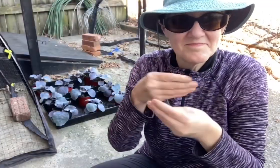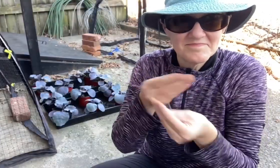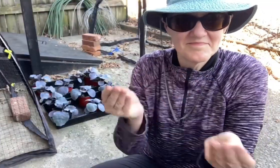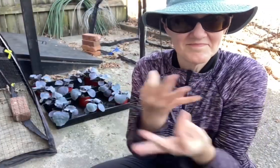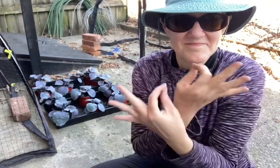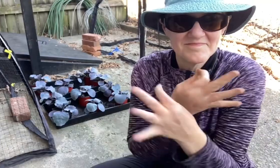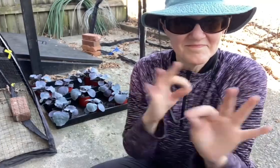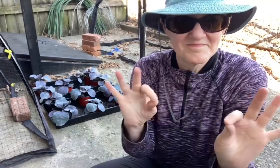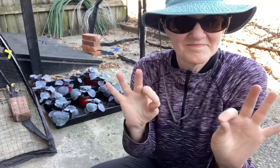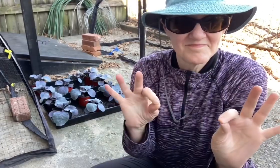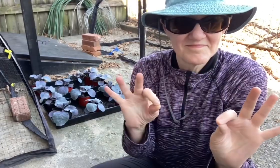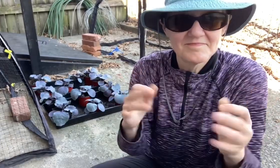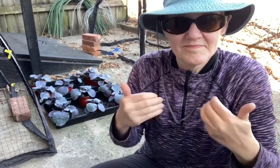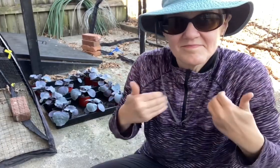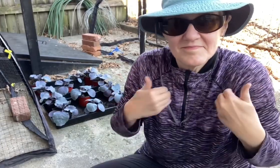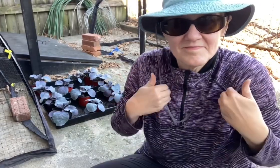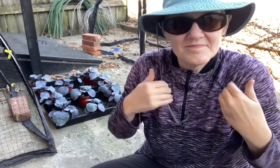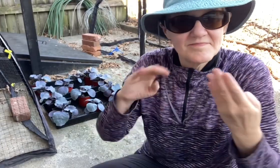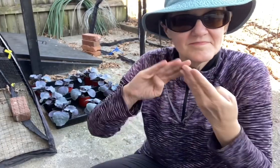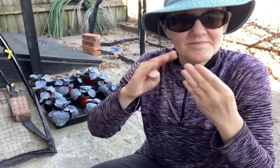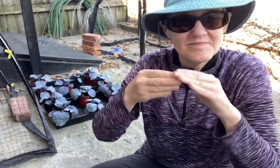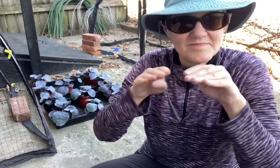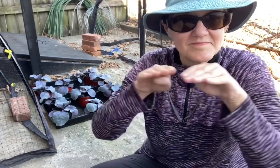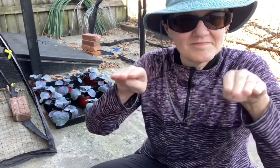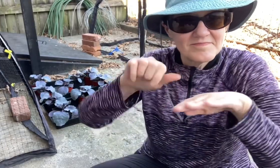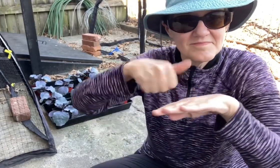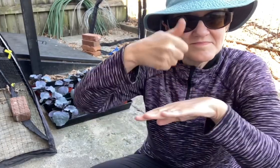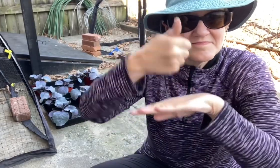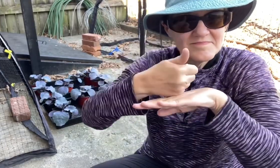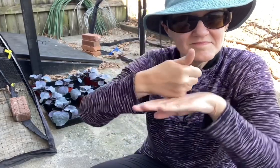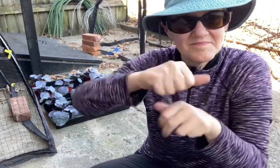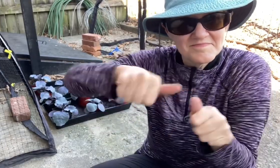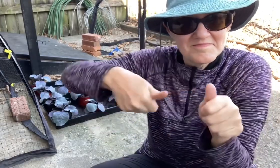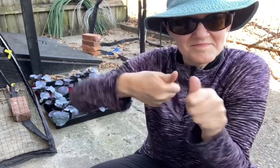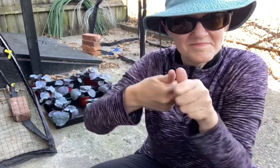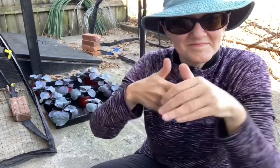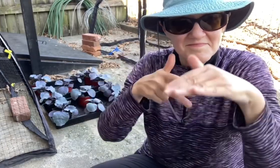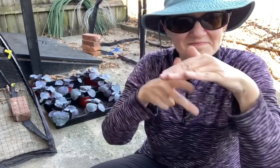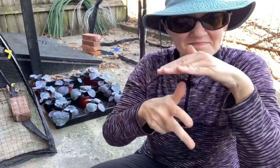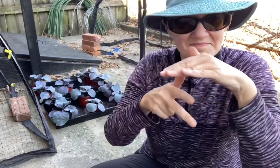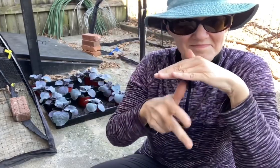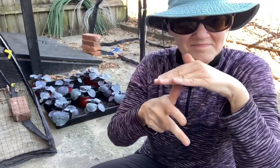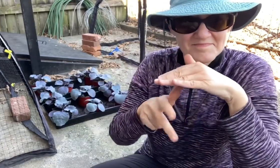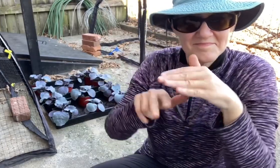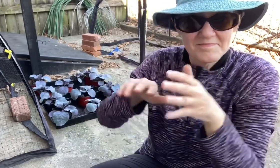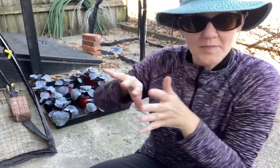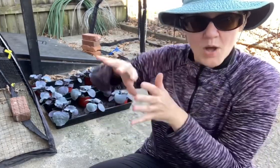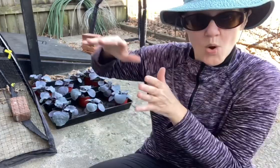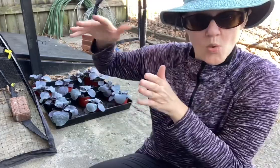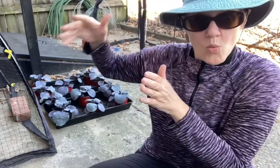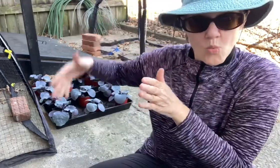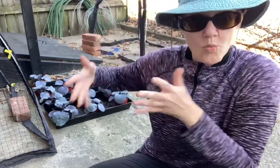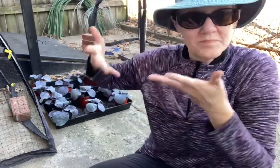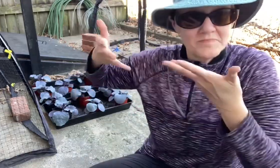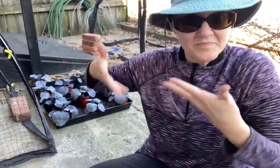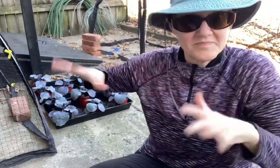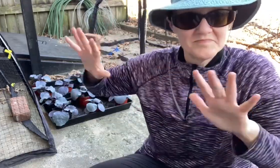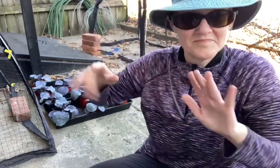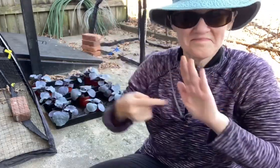I'm not going to need all these cabbages, so I'm going to give a bunch away for free on a community shelf that we have behind the garage. After I cover